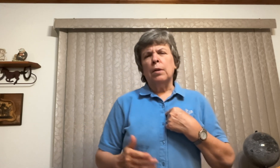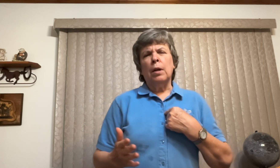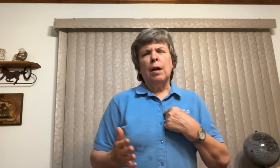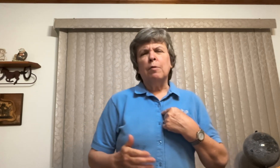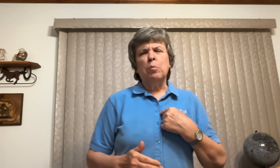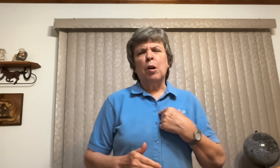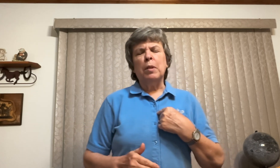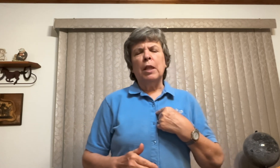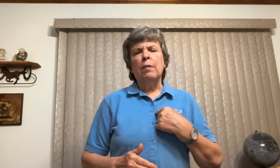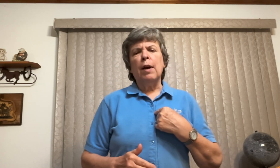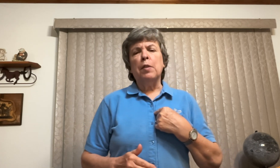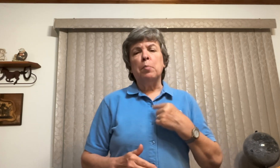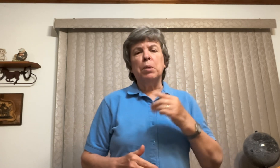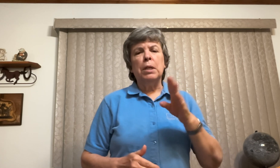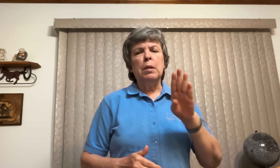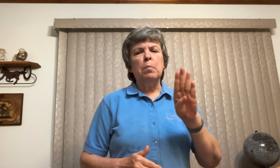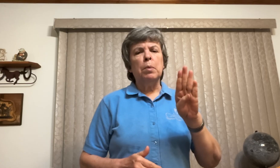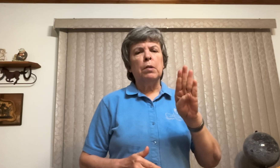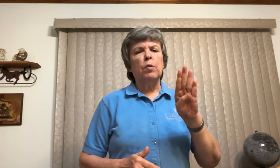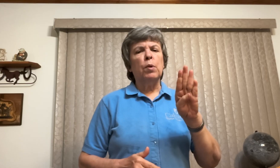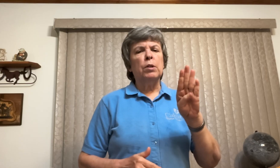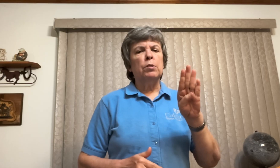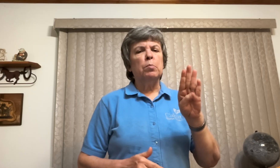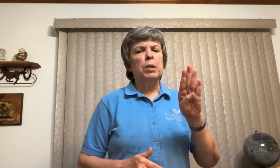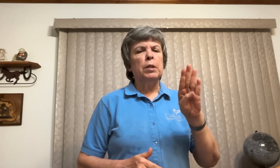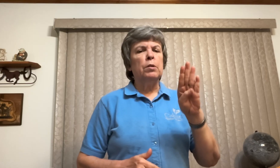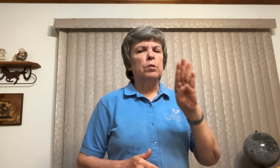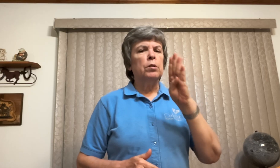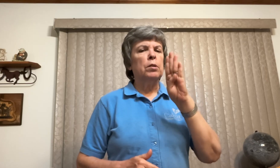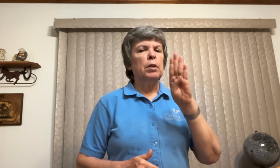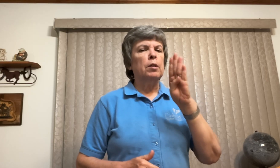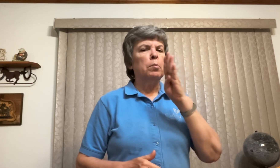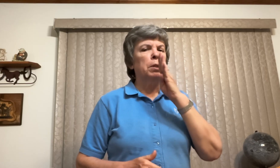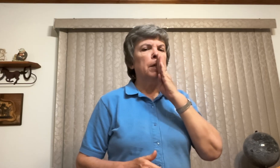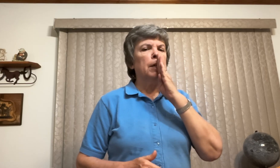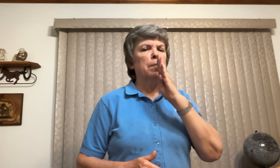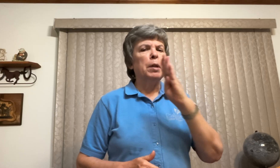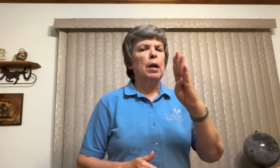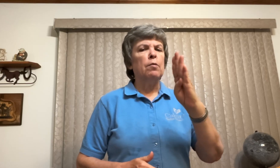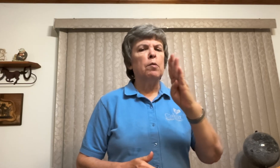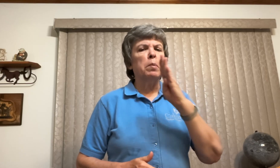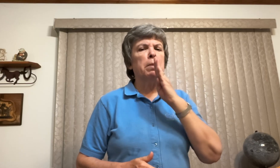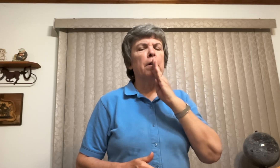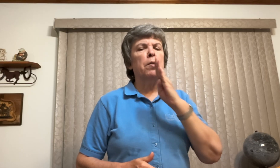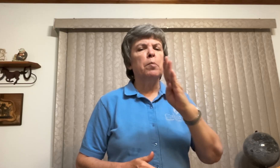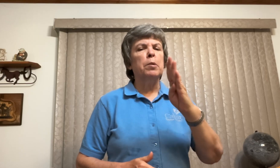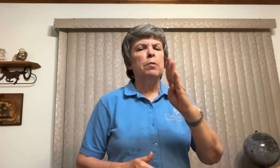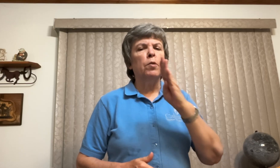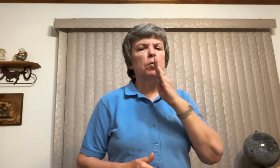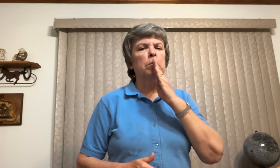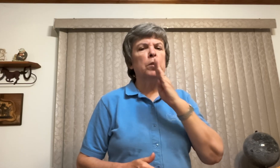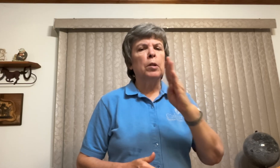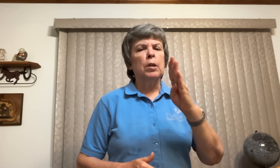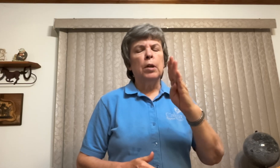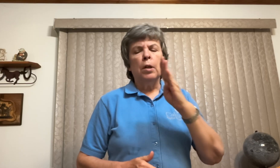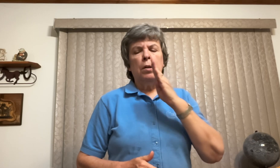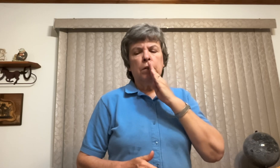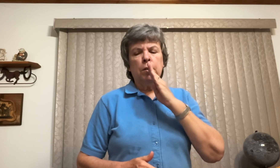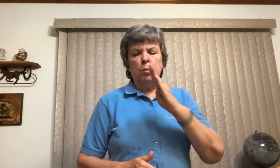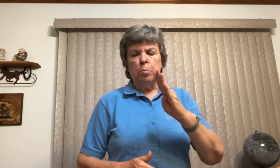I would probably leave out the B, but if you want to do B, there's the letter B coming out from the mouth, the B verbs. So